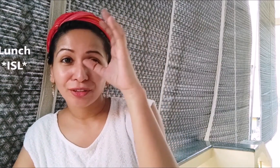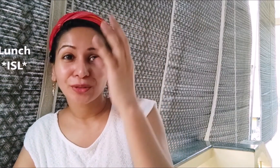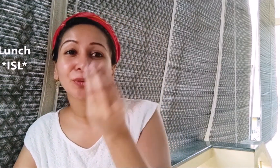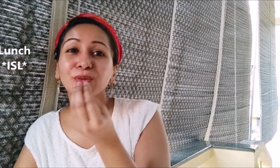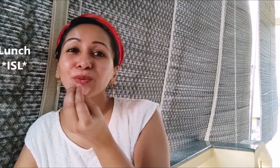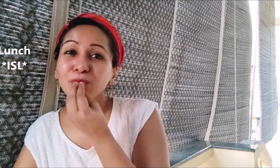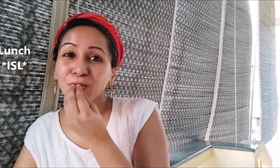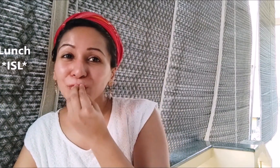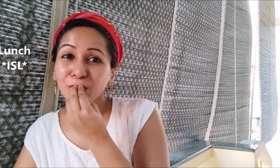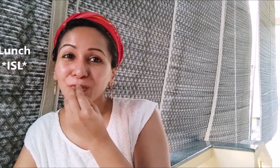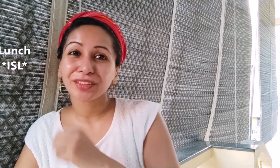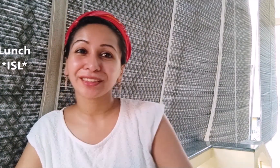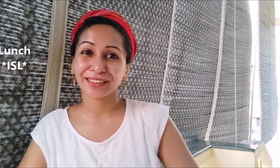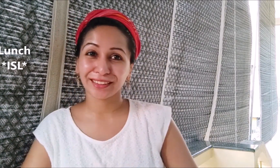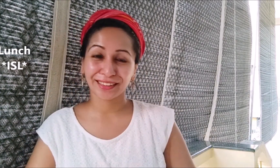Afternoon food, lunch.